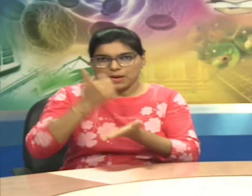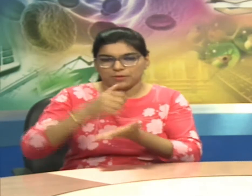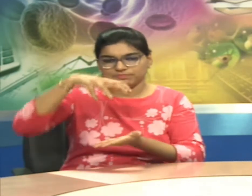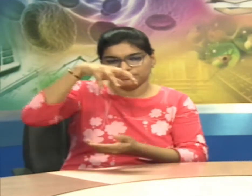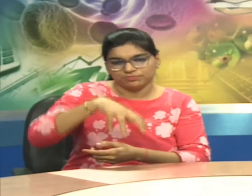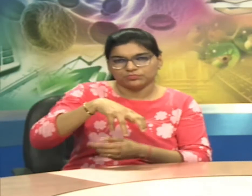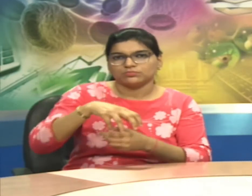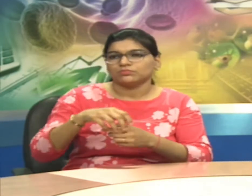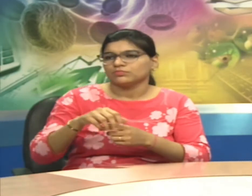For example,